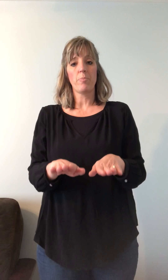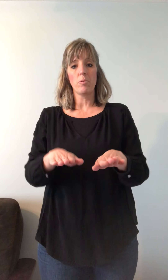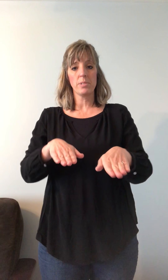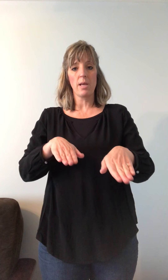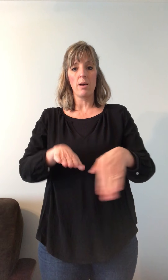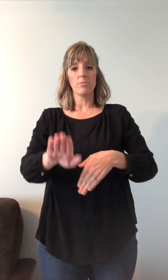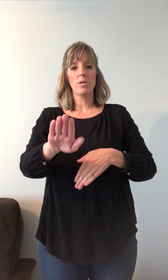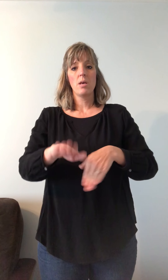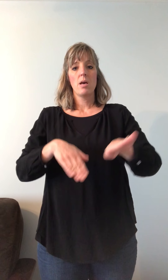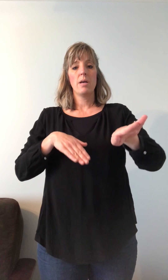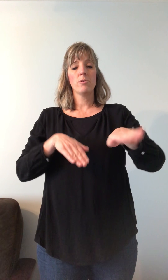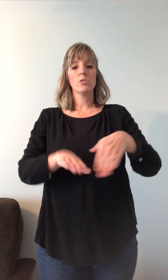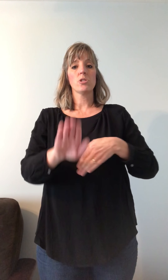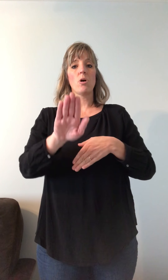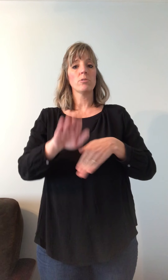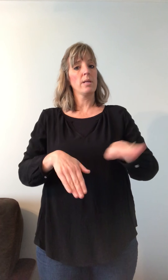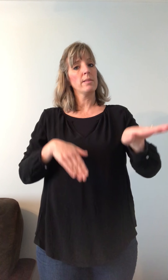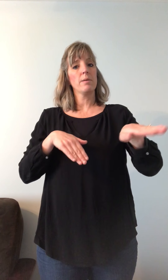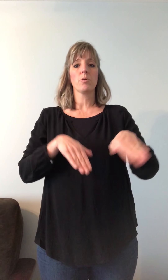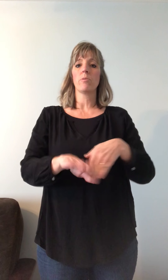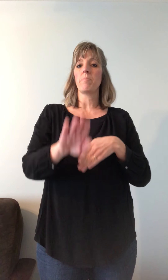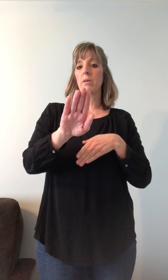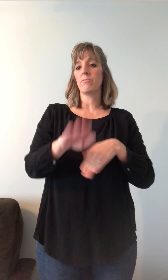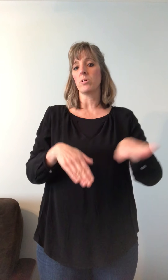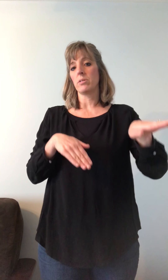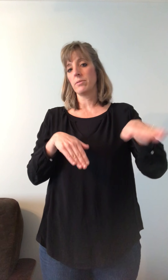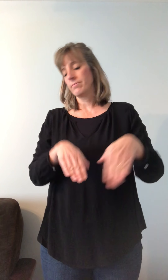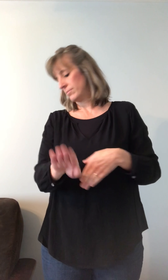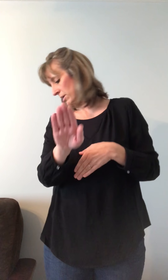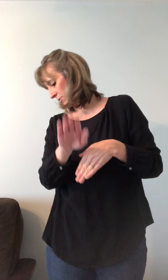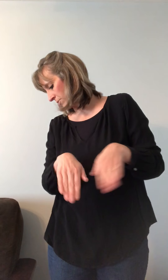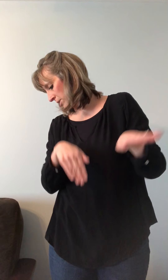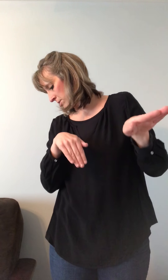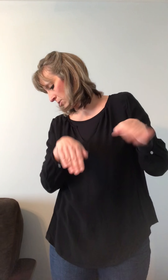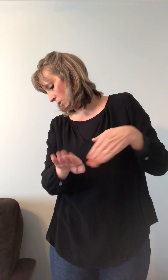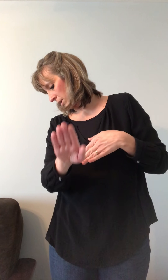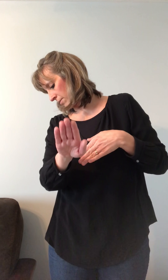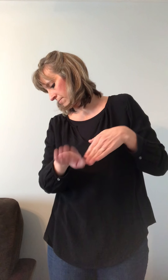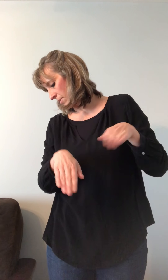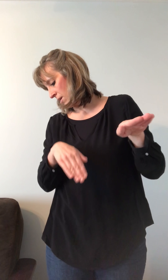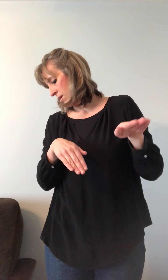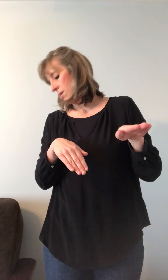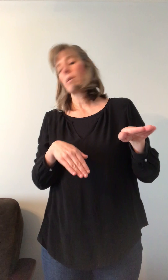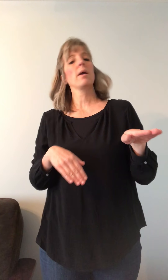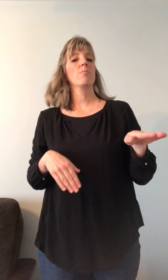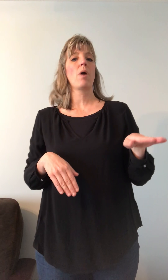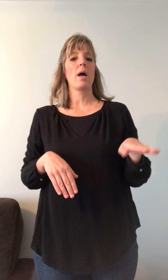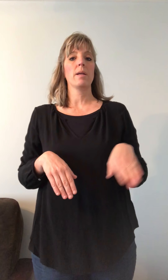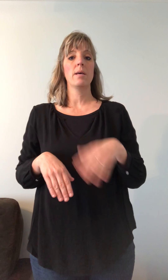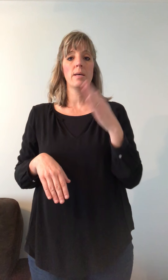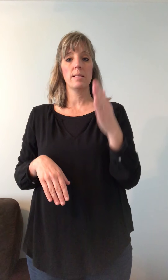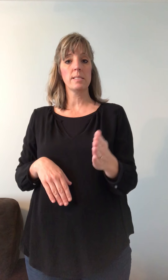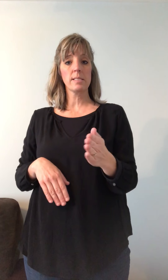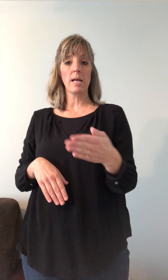palms down, and you just alternate them going back and forth, like your feet are walking. Okay, ride. This is kind of